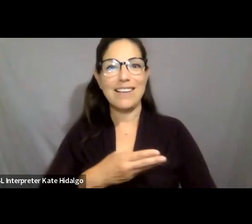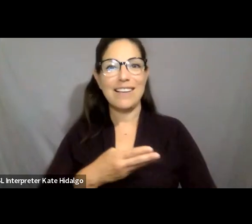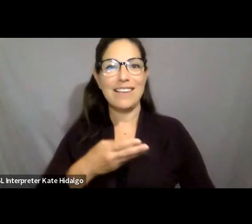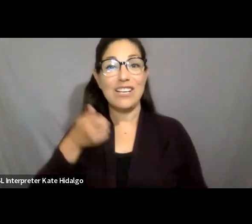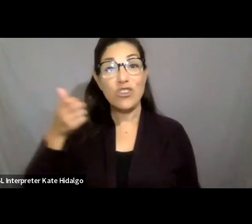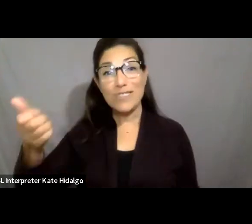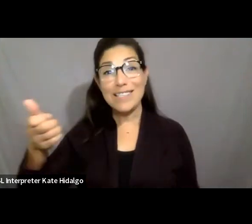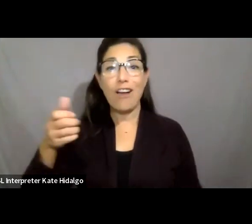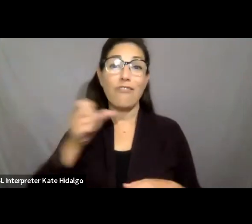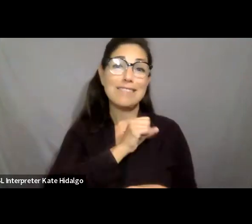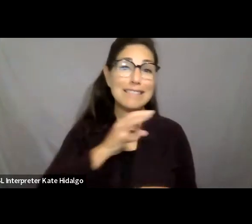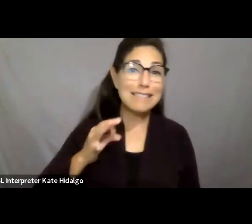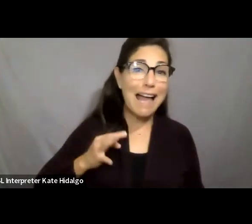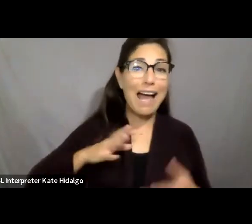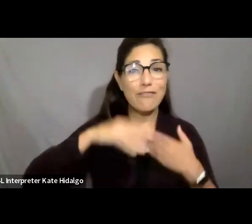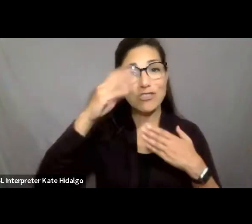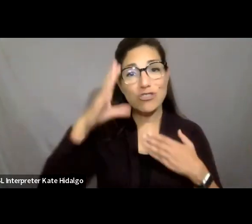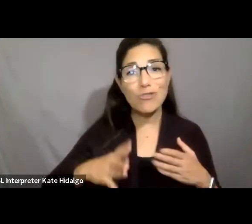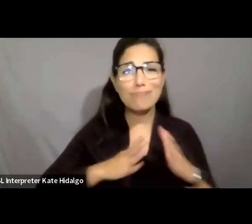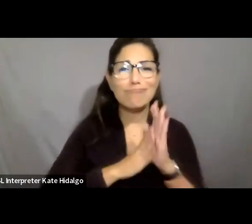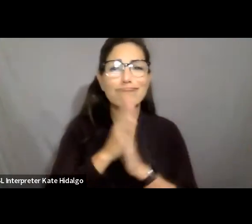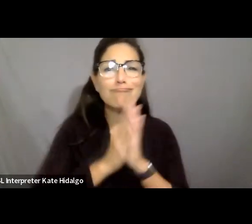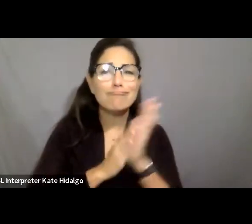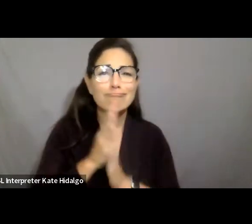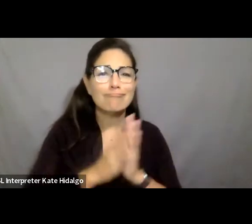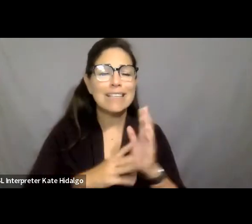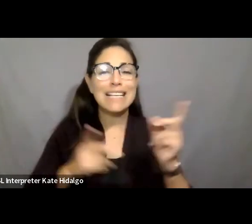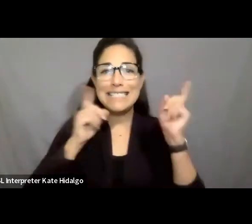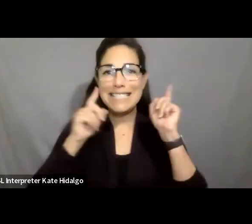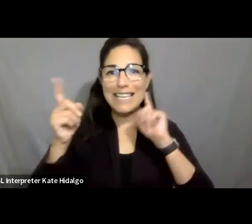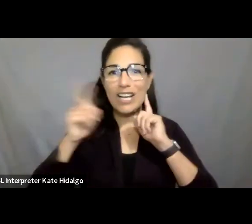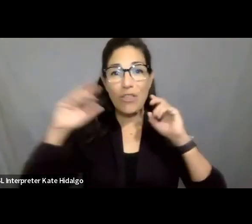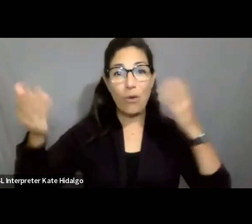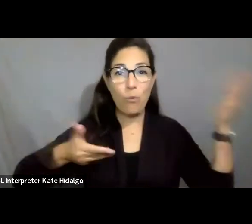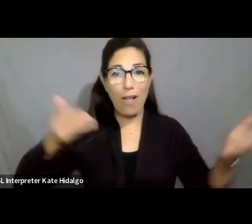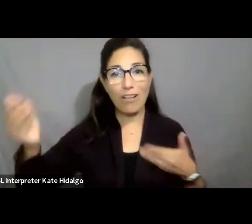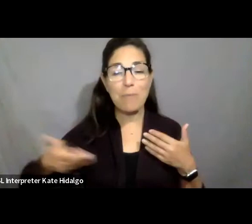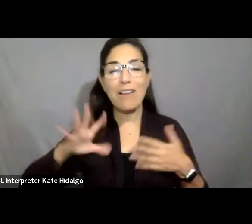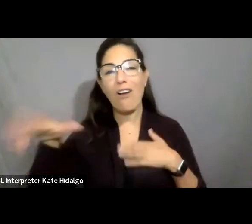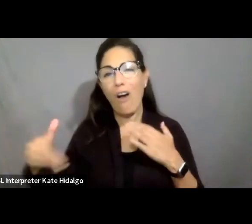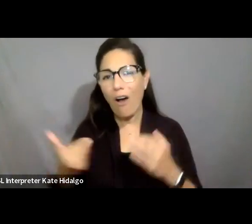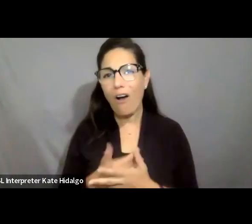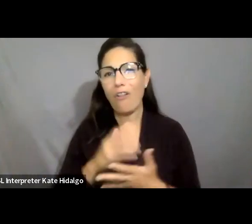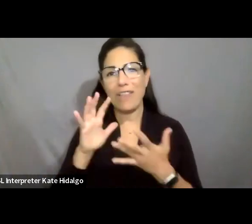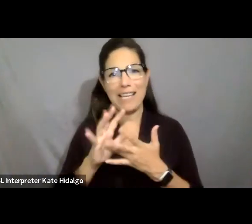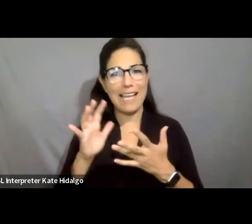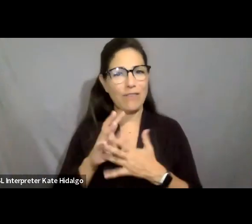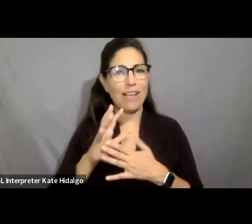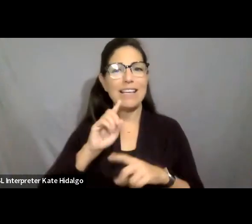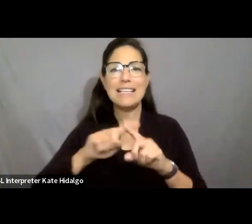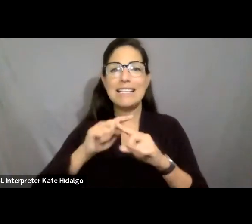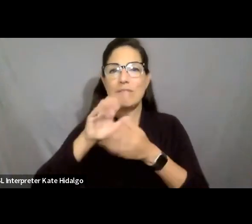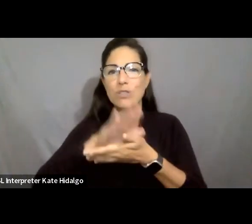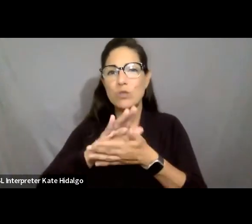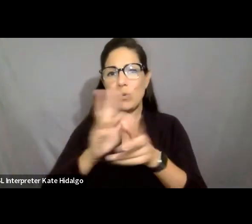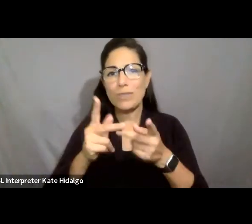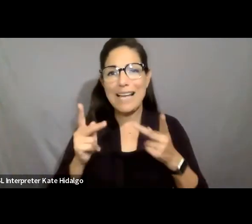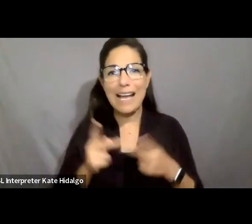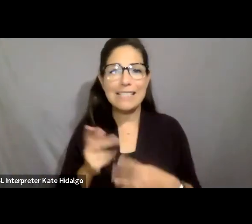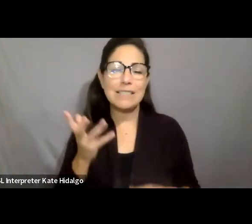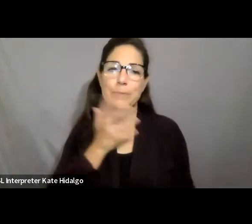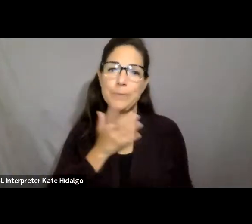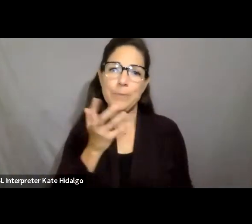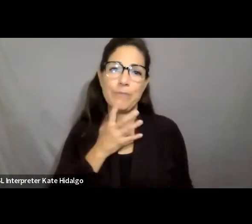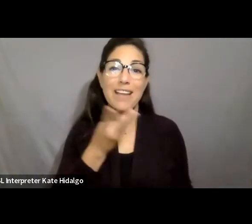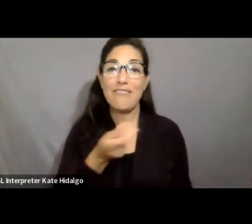yourself, your staff, all the students, and just to hear the welcoming of all the ninth graders at all the school sites. I mean, I had a